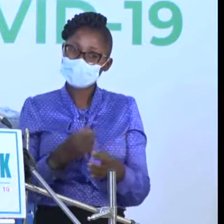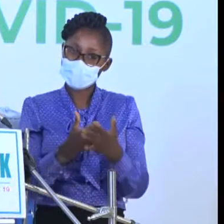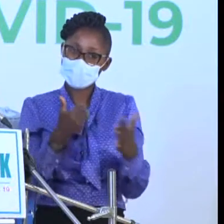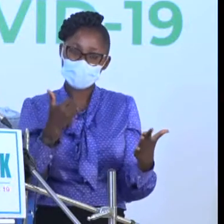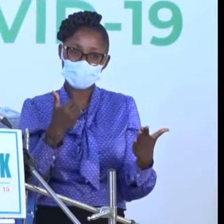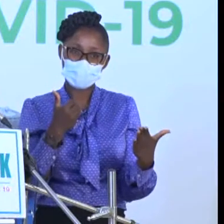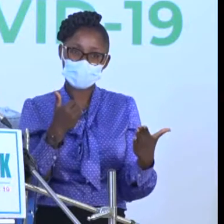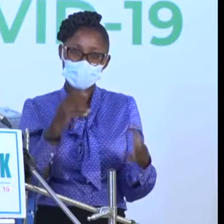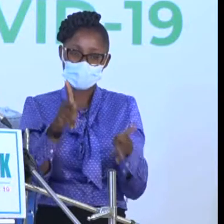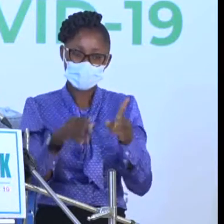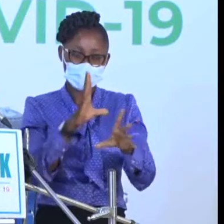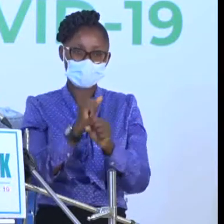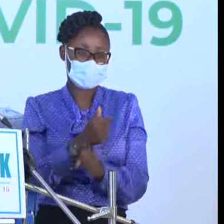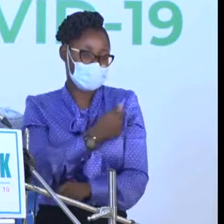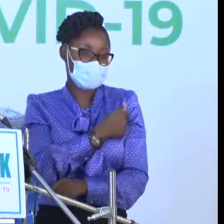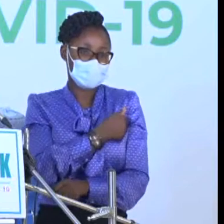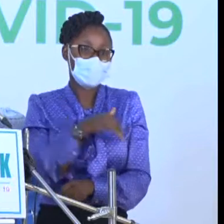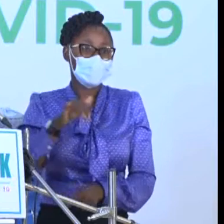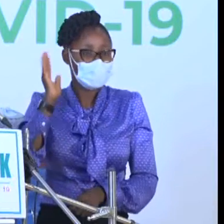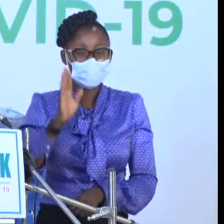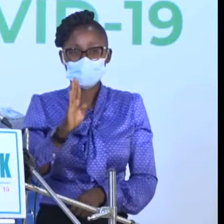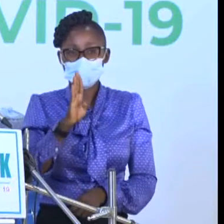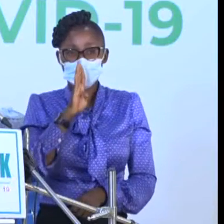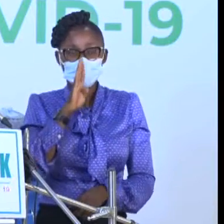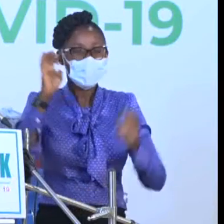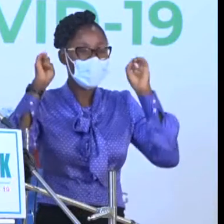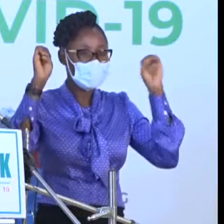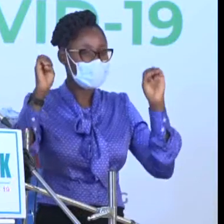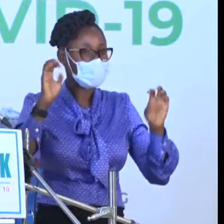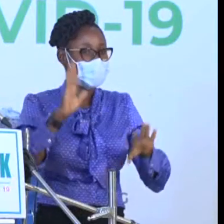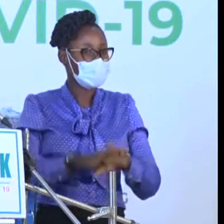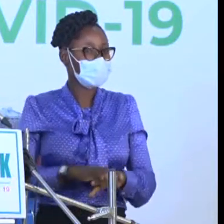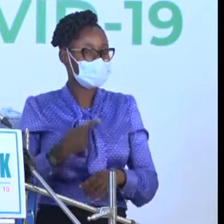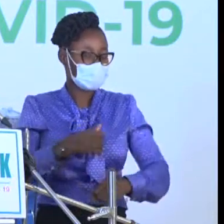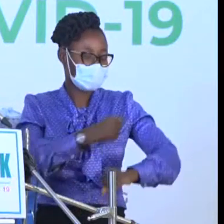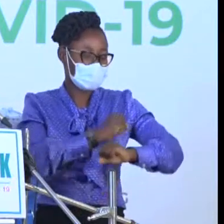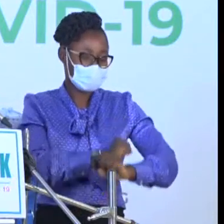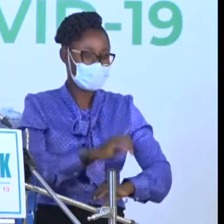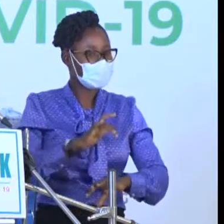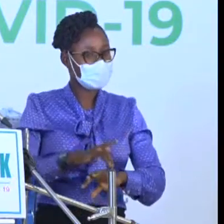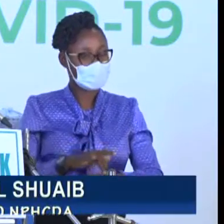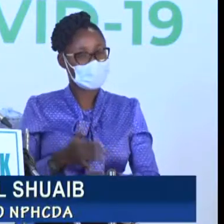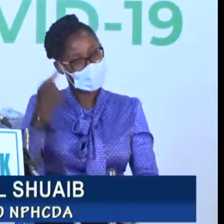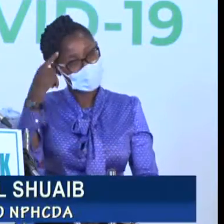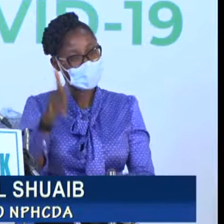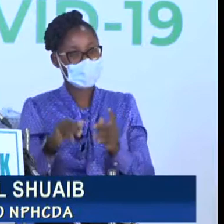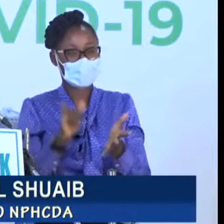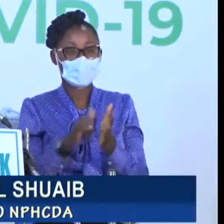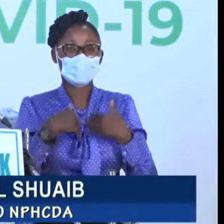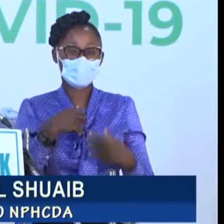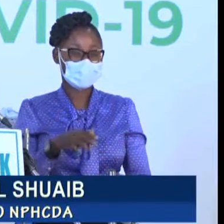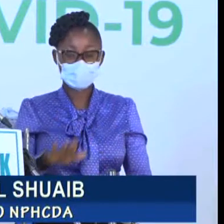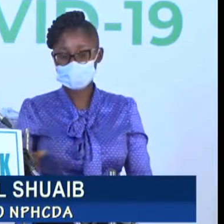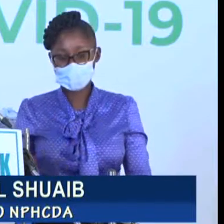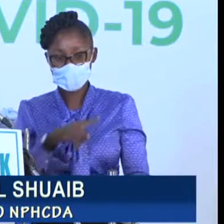before people take the vaccines, they should be educated on the potential side effects. For those of you who have kids, when you